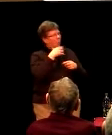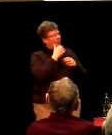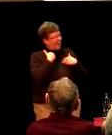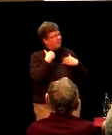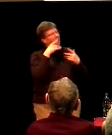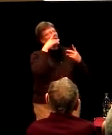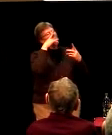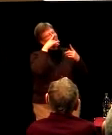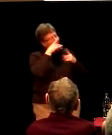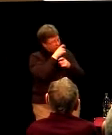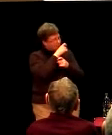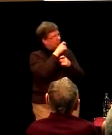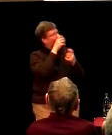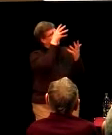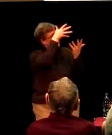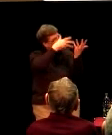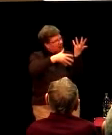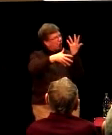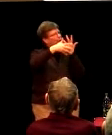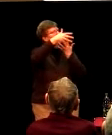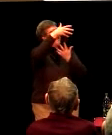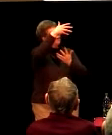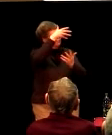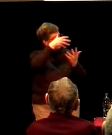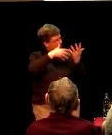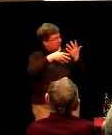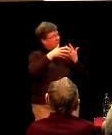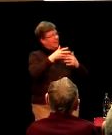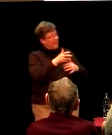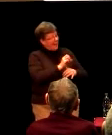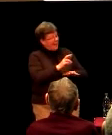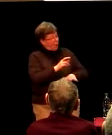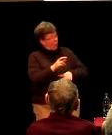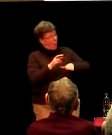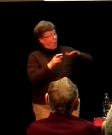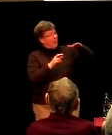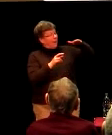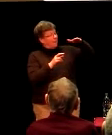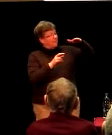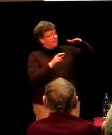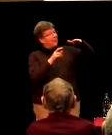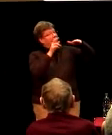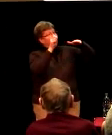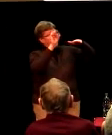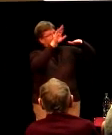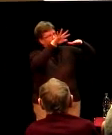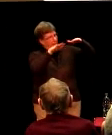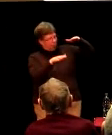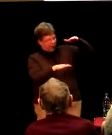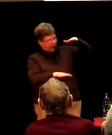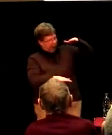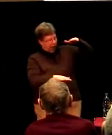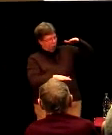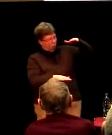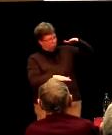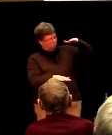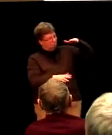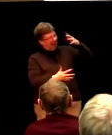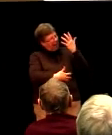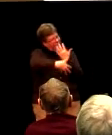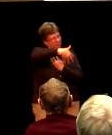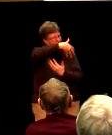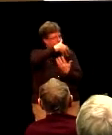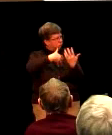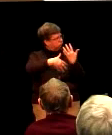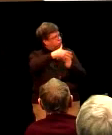complex interaction between air going up, air coming down. And the